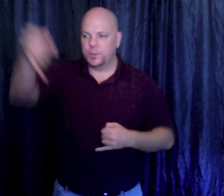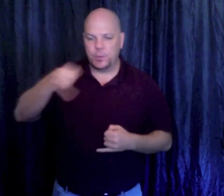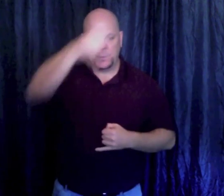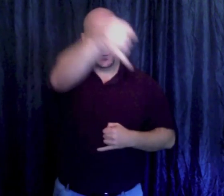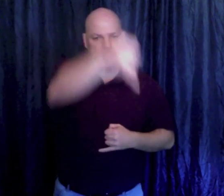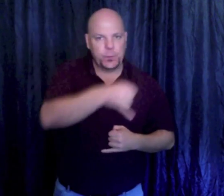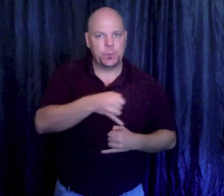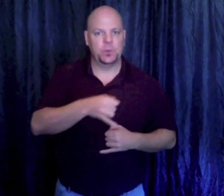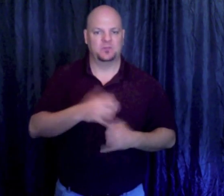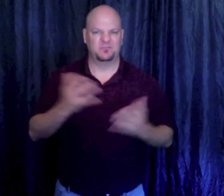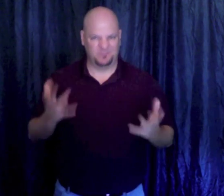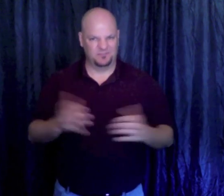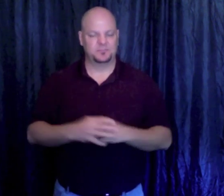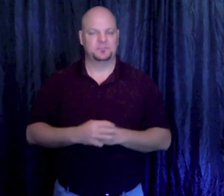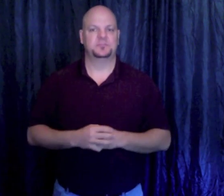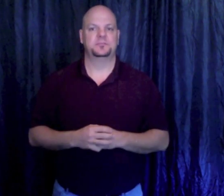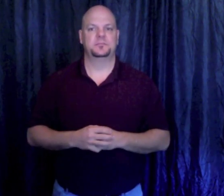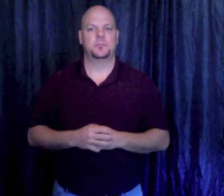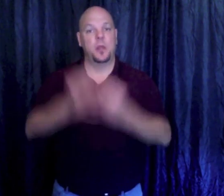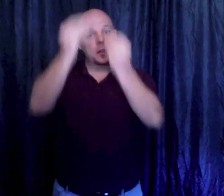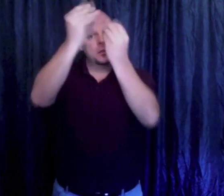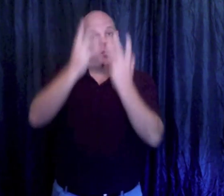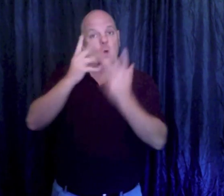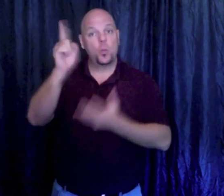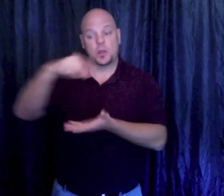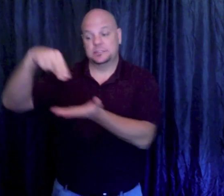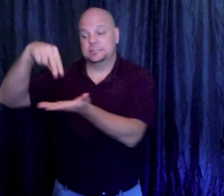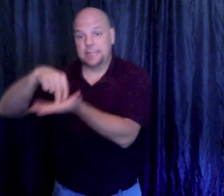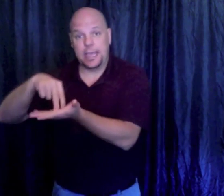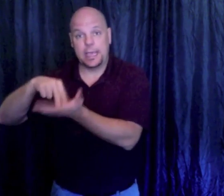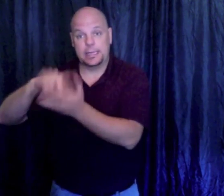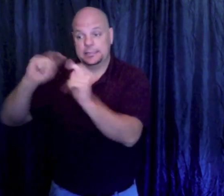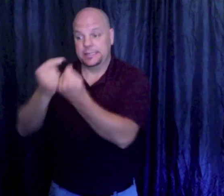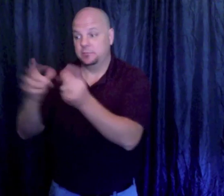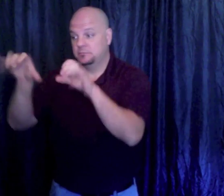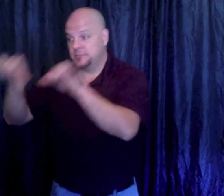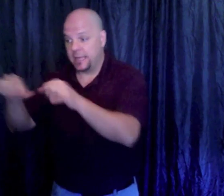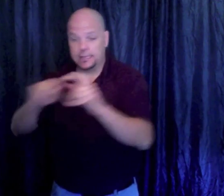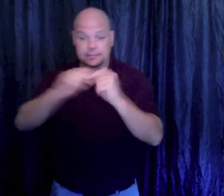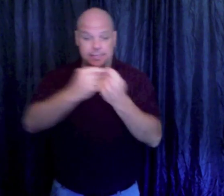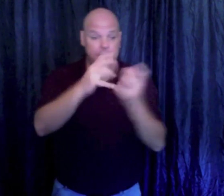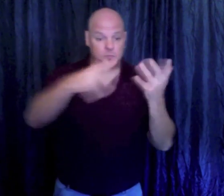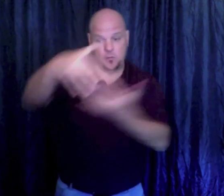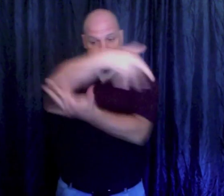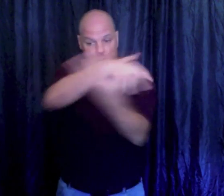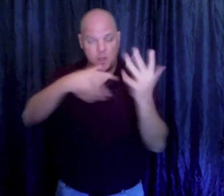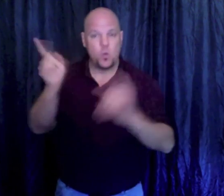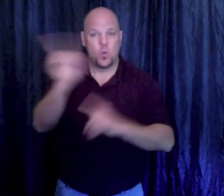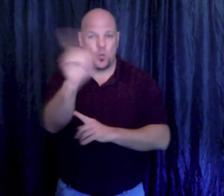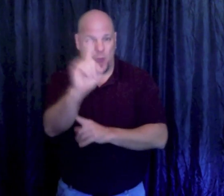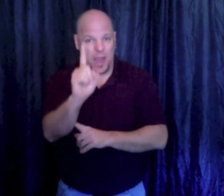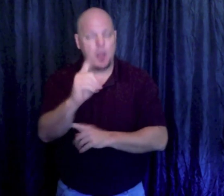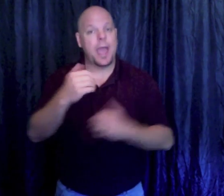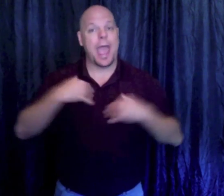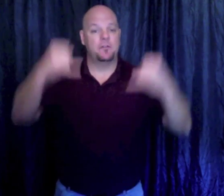dividing lines are, where one team's supposed to be and where the other team's supposed to be, and there's a big border around so you know where the playing field